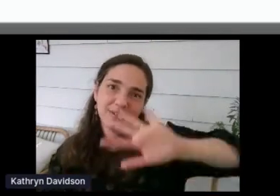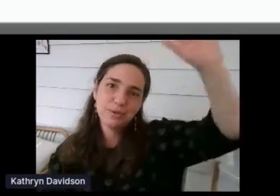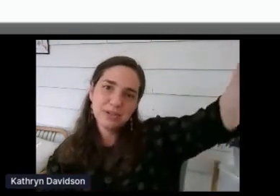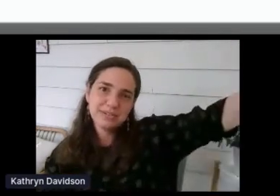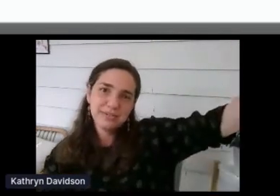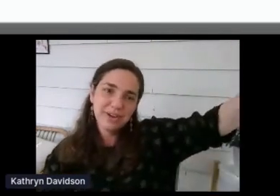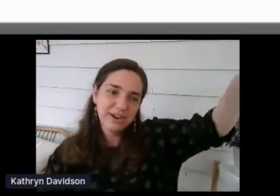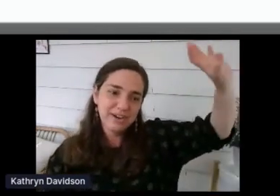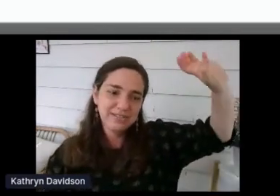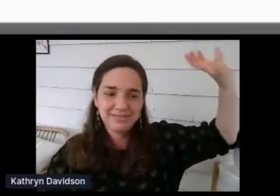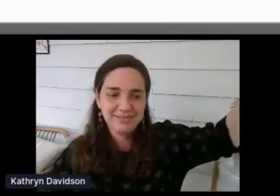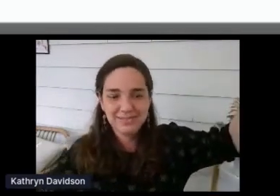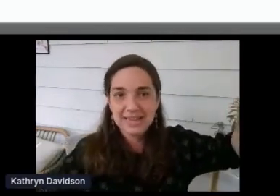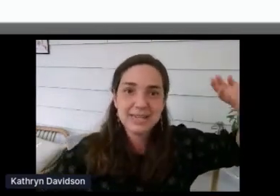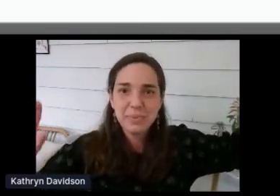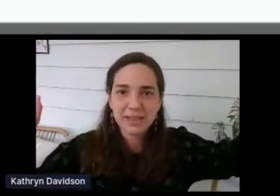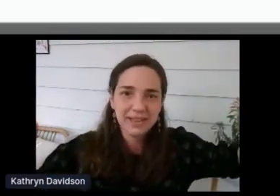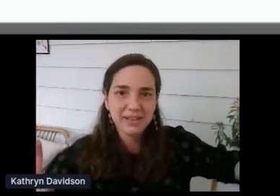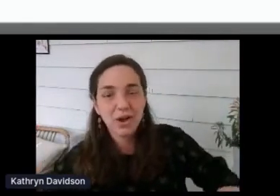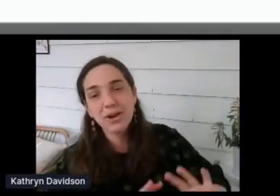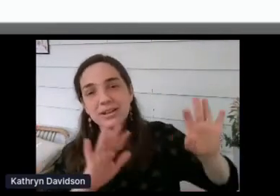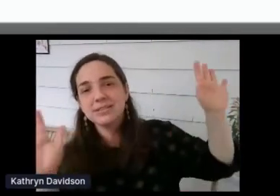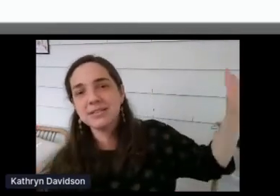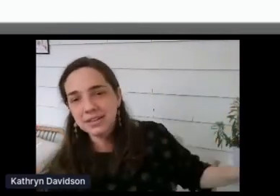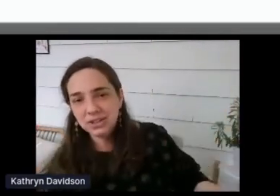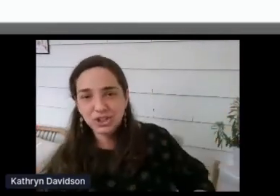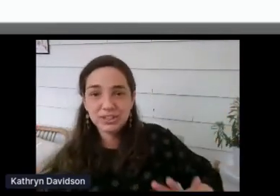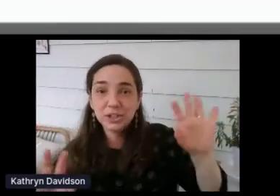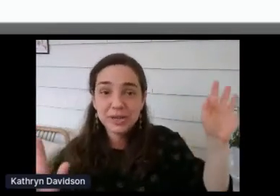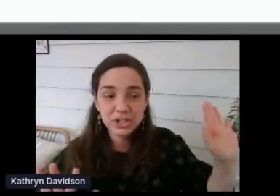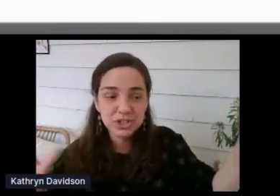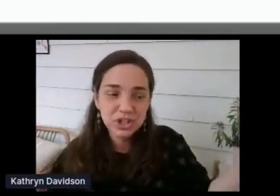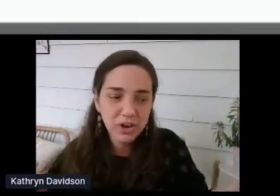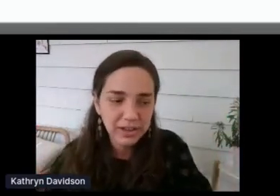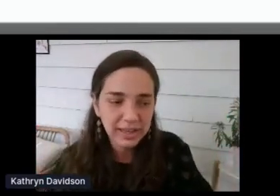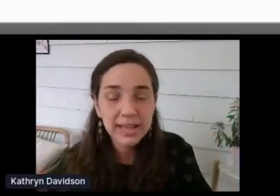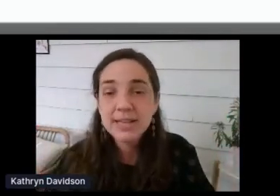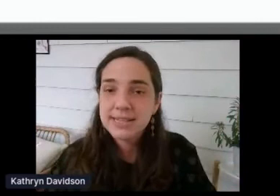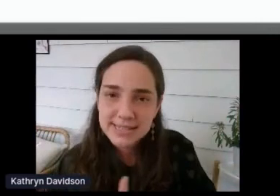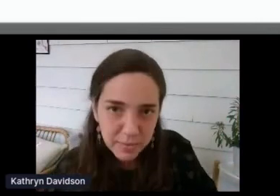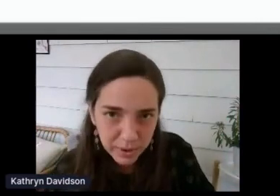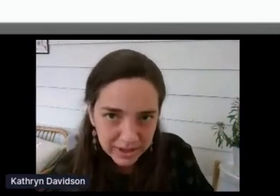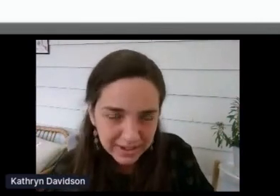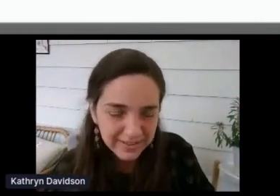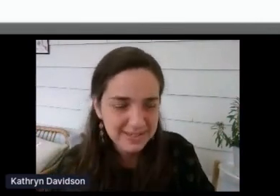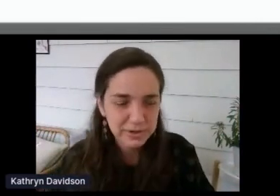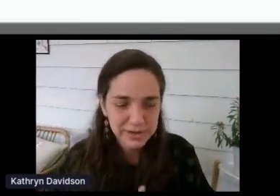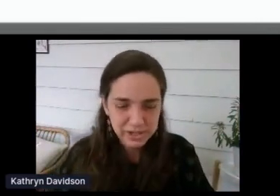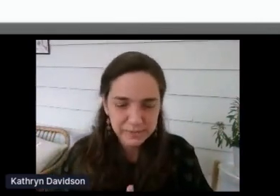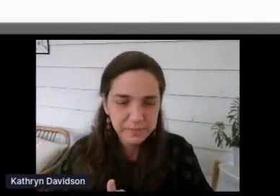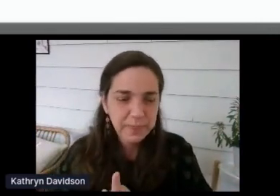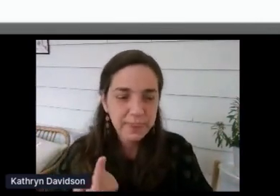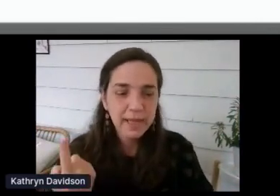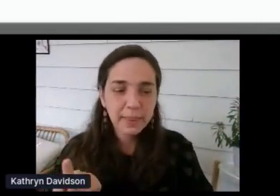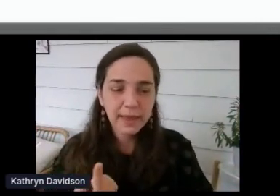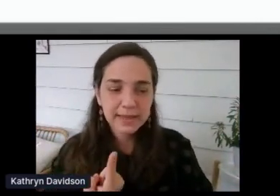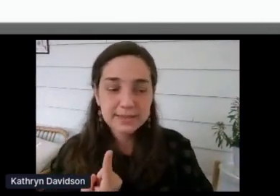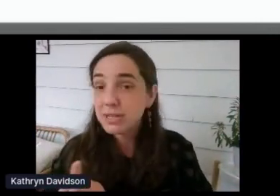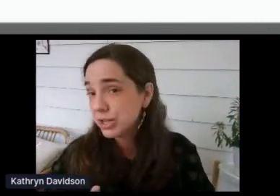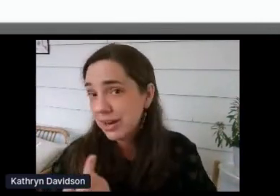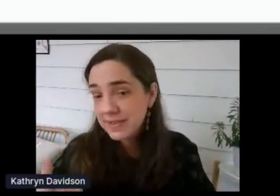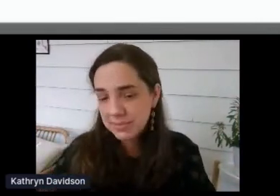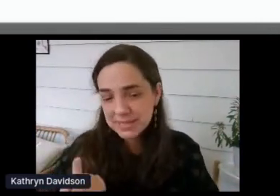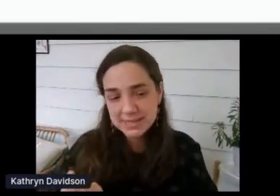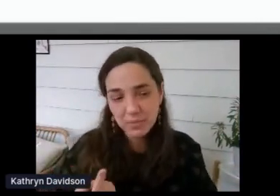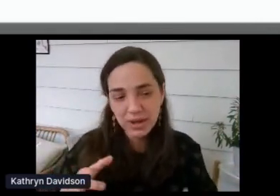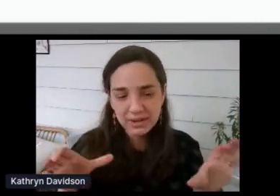a quantifier, like typically across situations, generally, someone in the situation likes